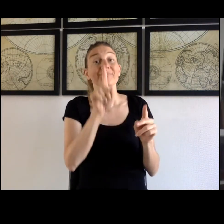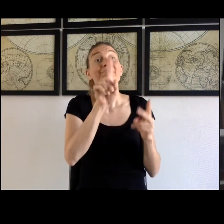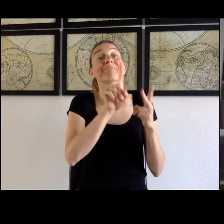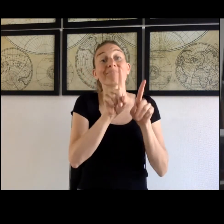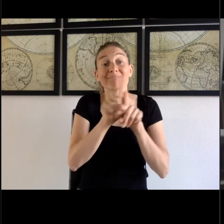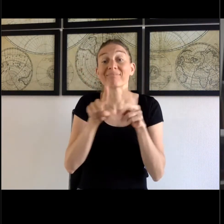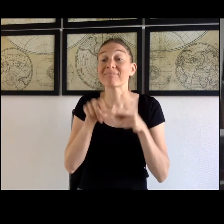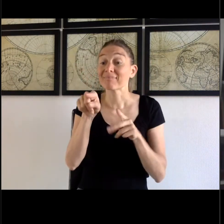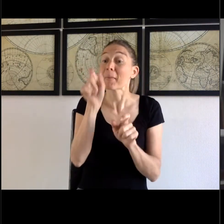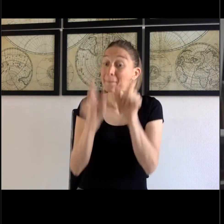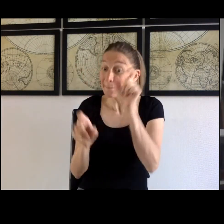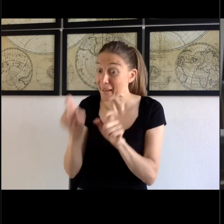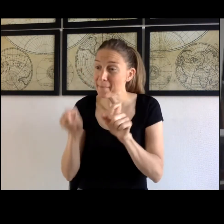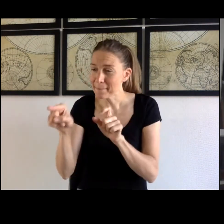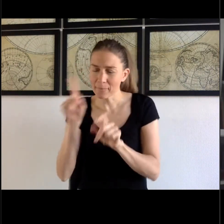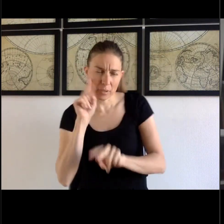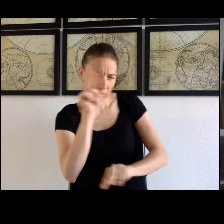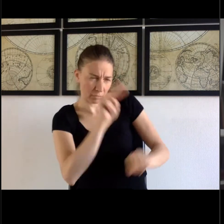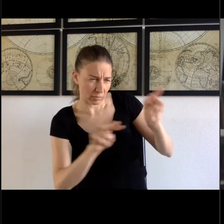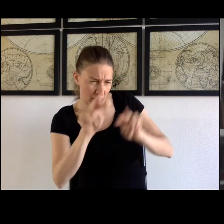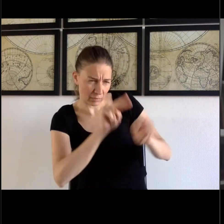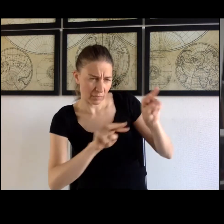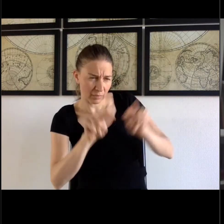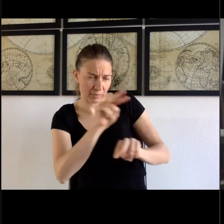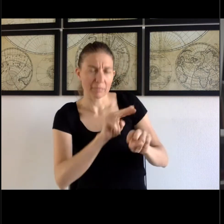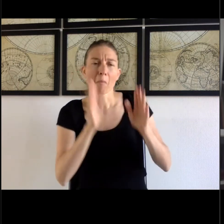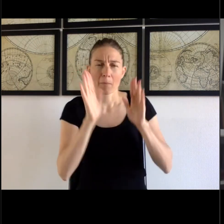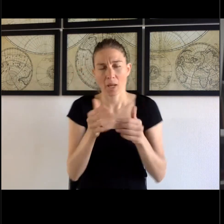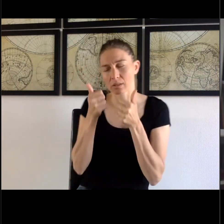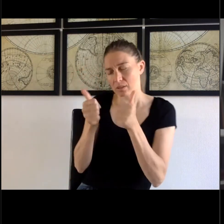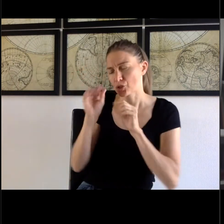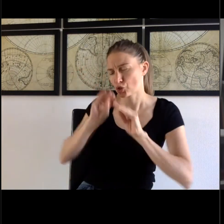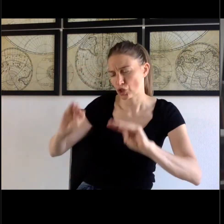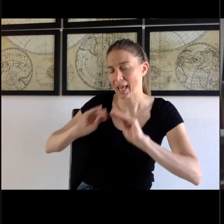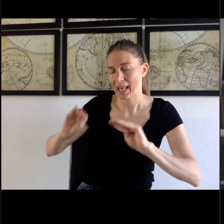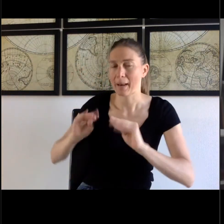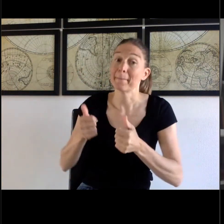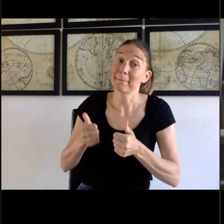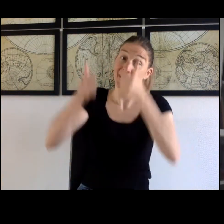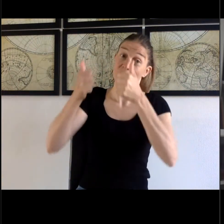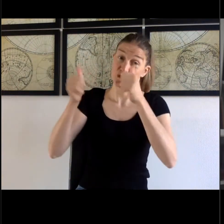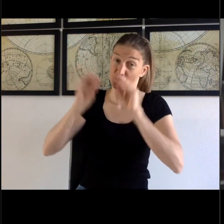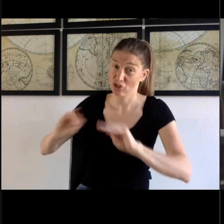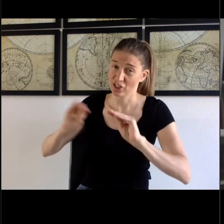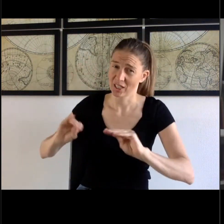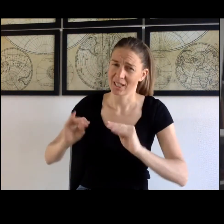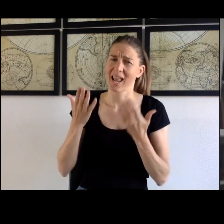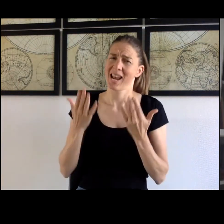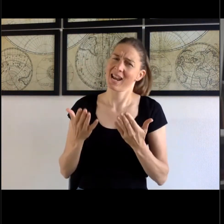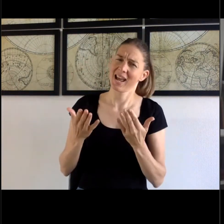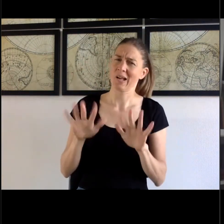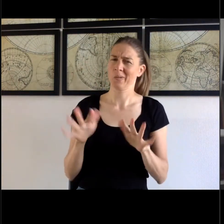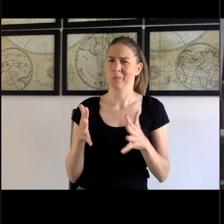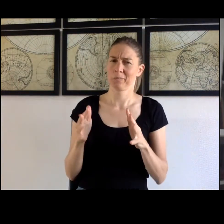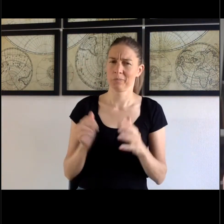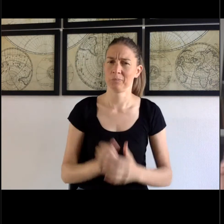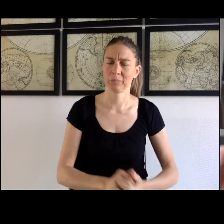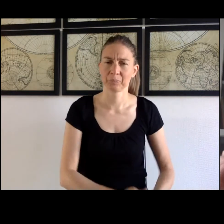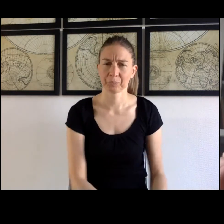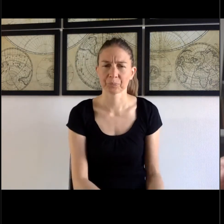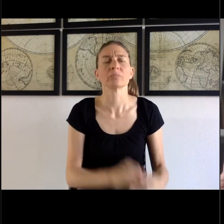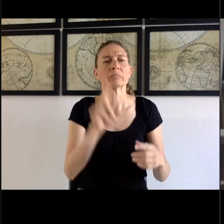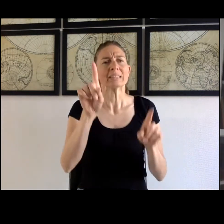that are making the assessment to guarantee that this process is going to be unbiased. I also want to alert about